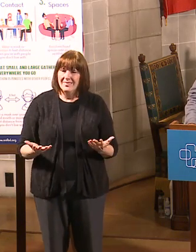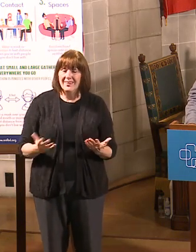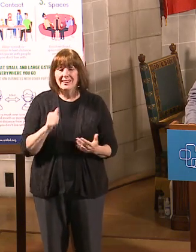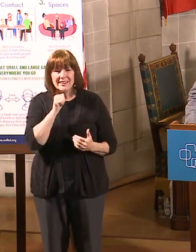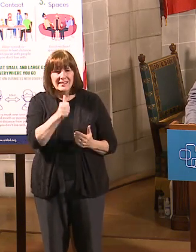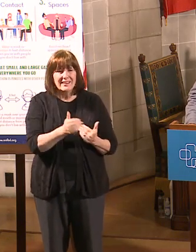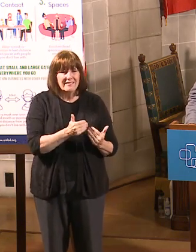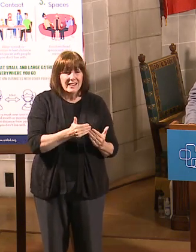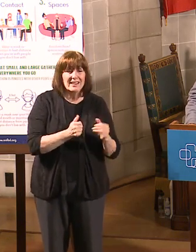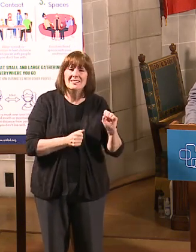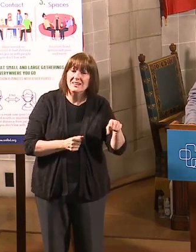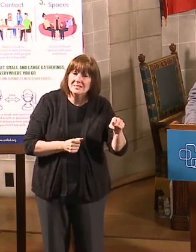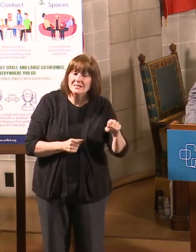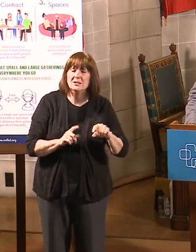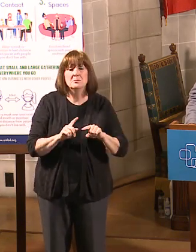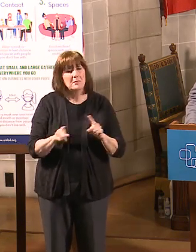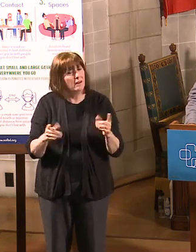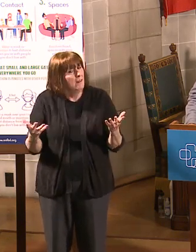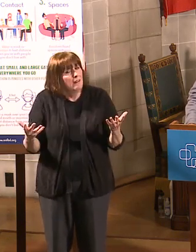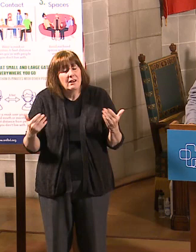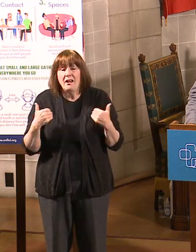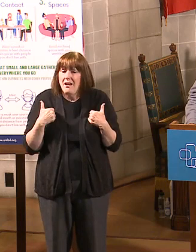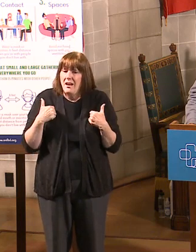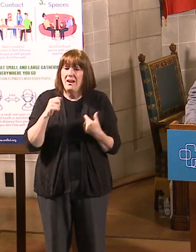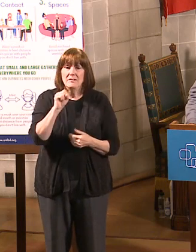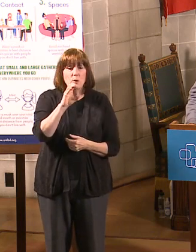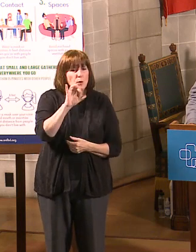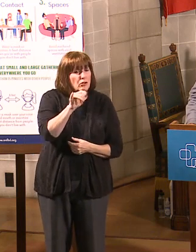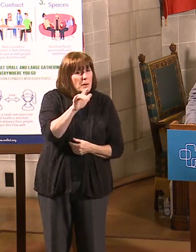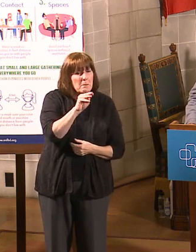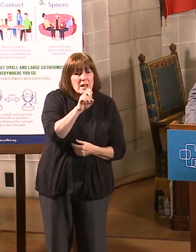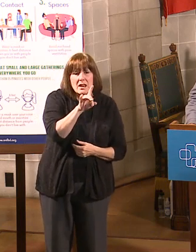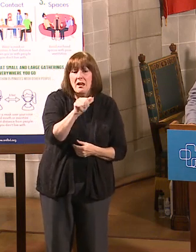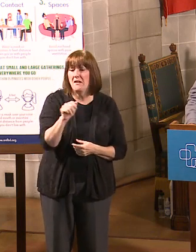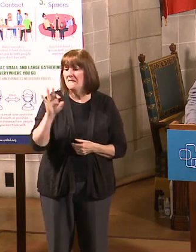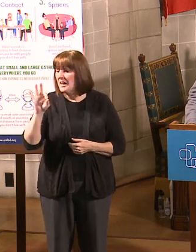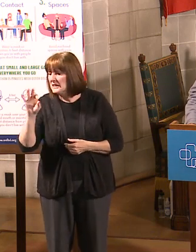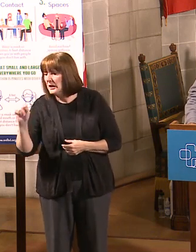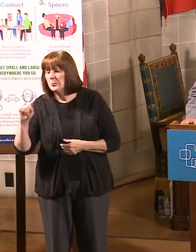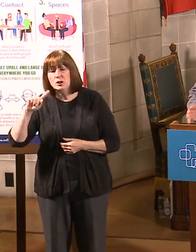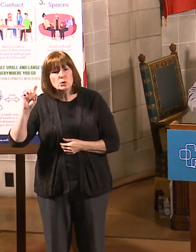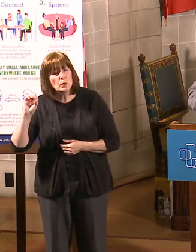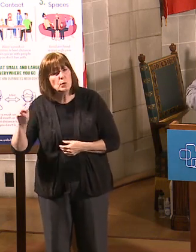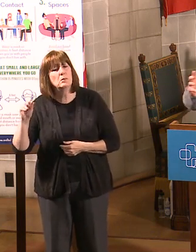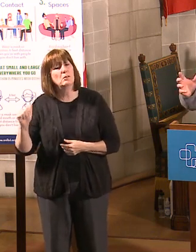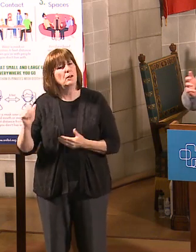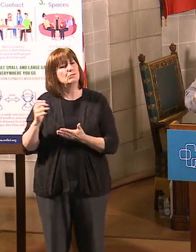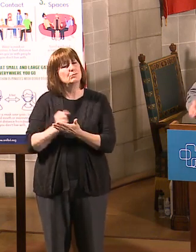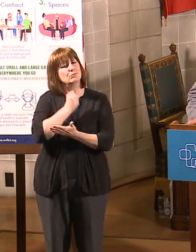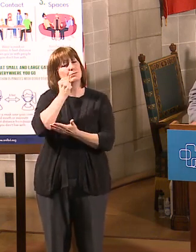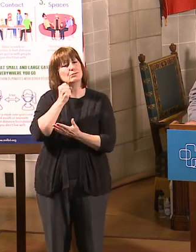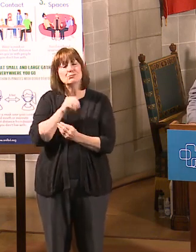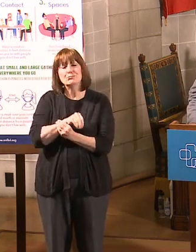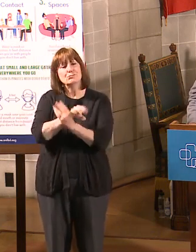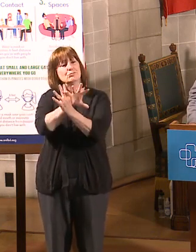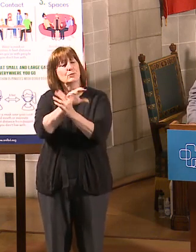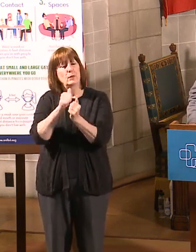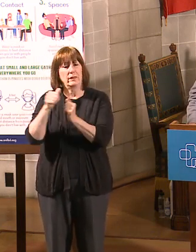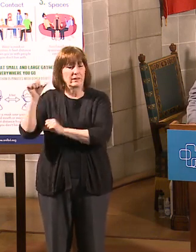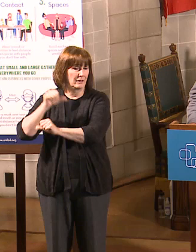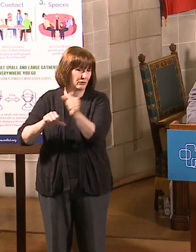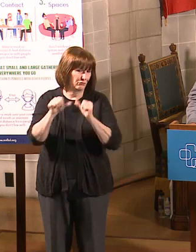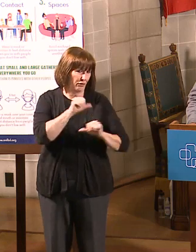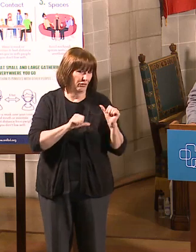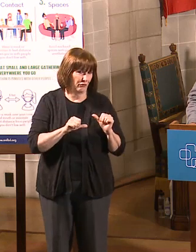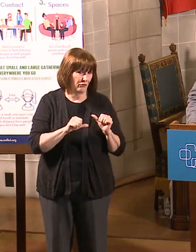inconvenient? Yes, but we've got social media, either FaceTime or Zoom, that we can go ahead and make the best of it.